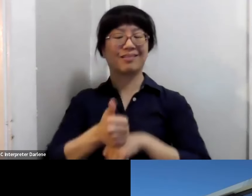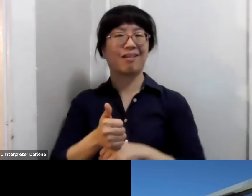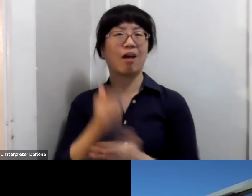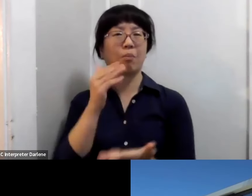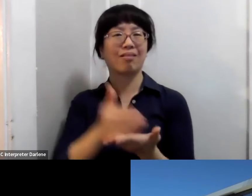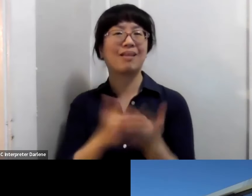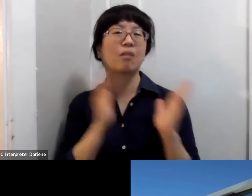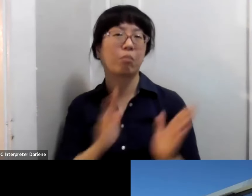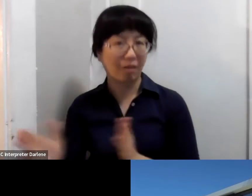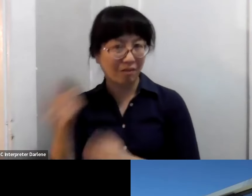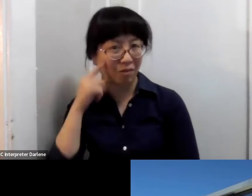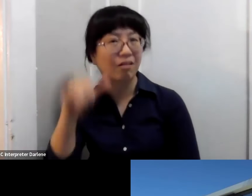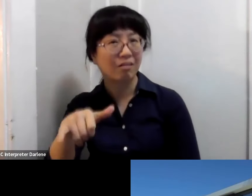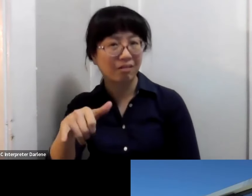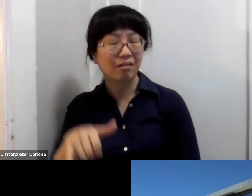that sort of thing.